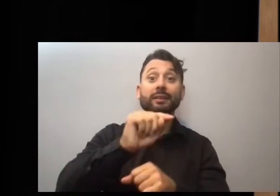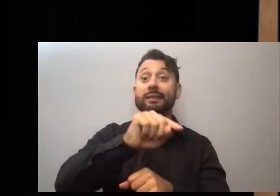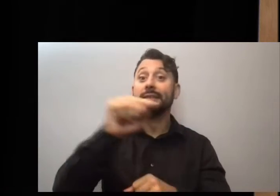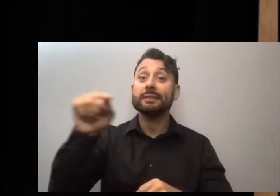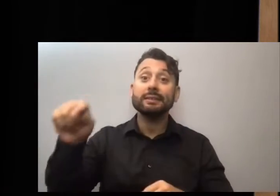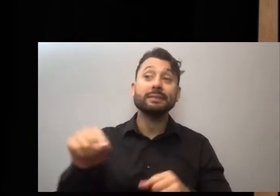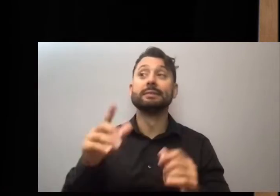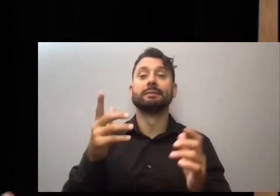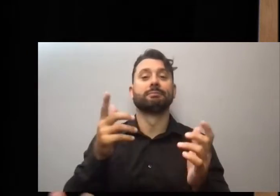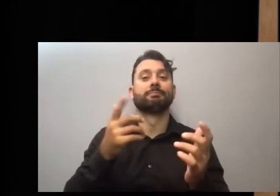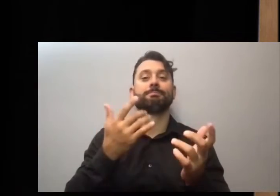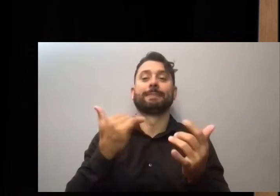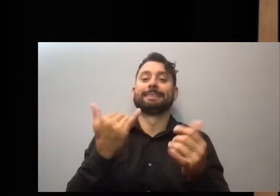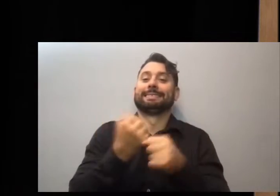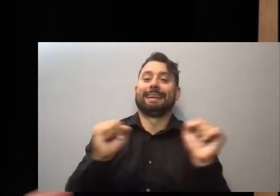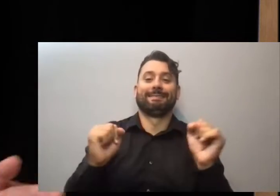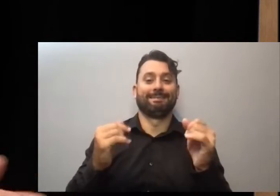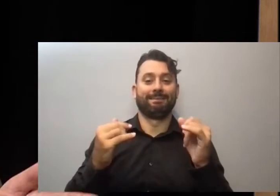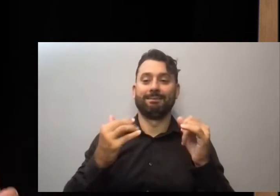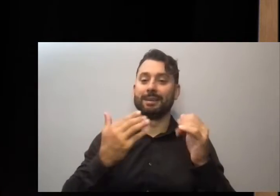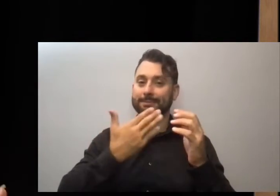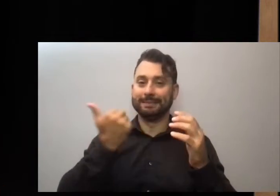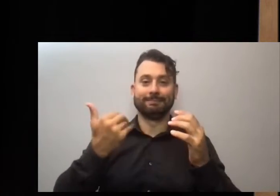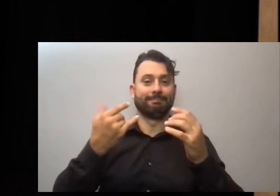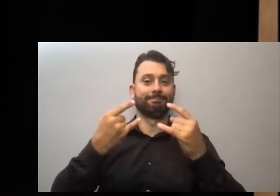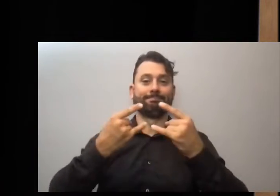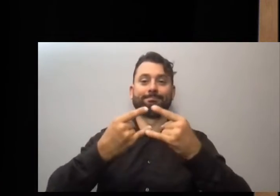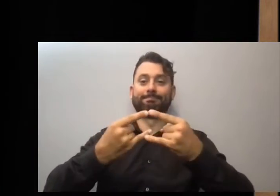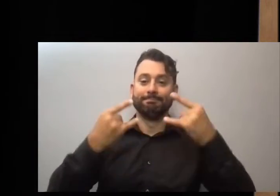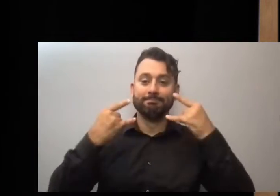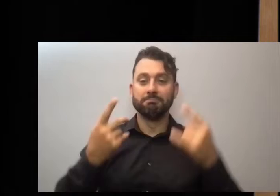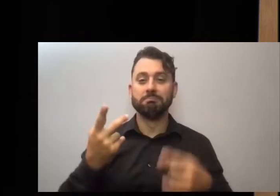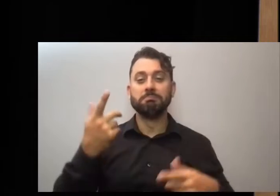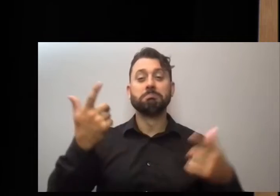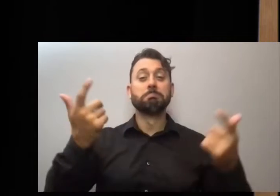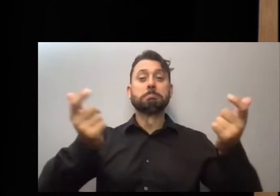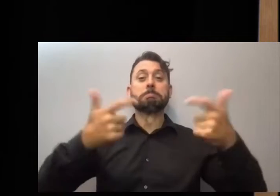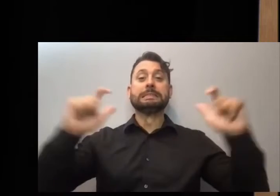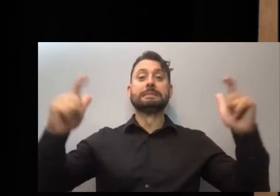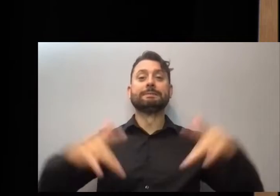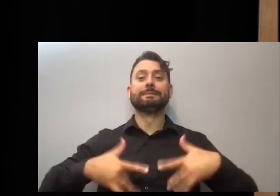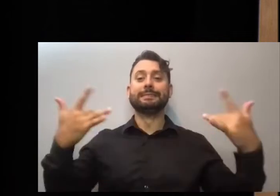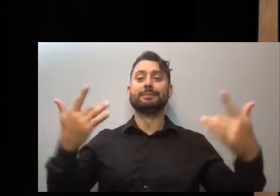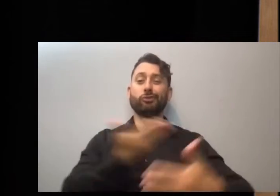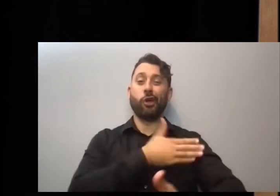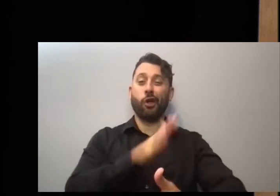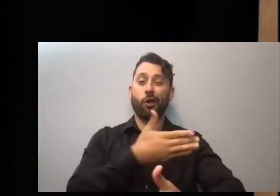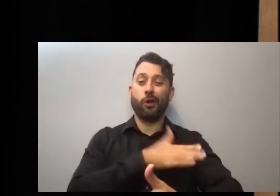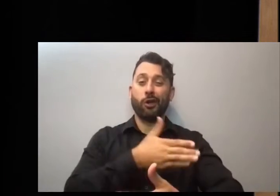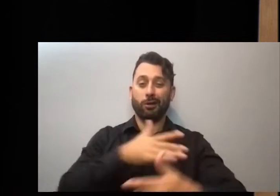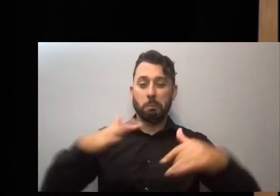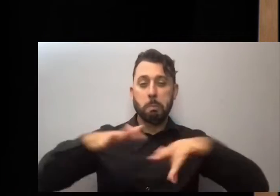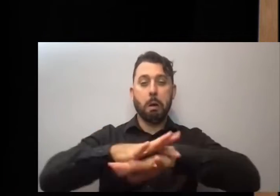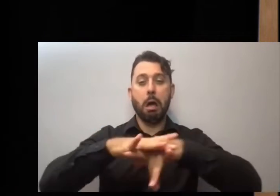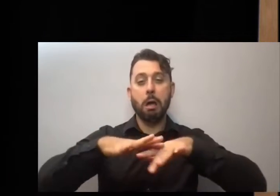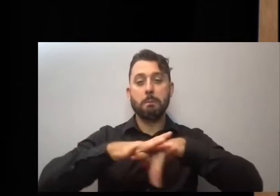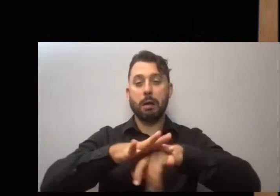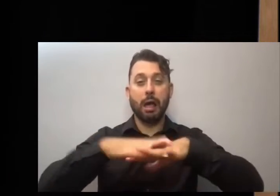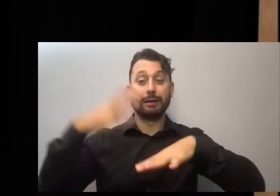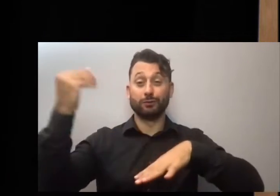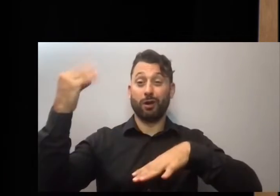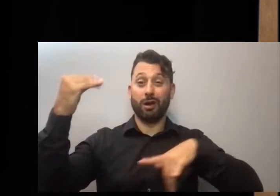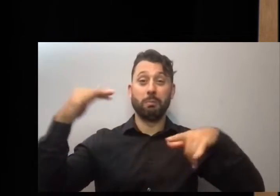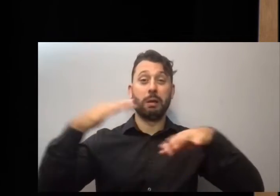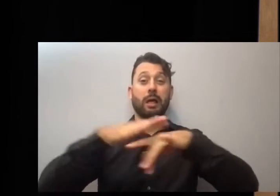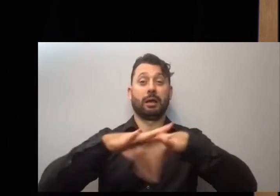large festival, a large concert where everyone's packed so tightly together, you might want to consider wearing a mask in that case, just